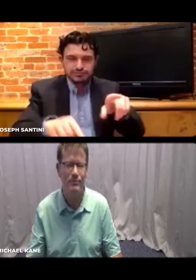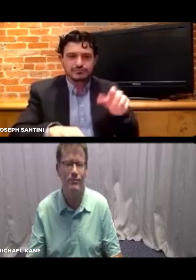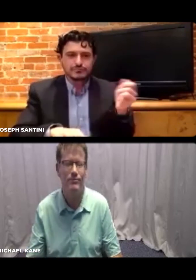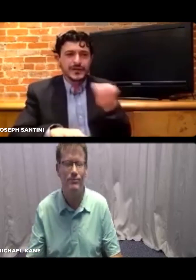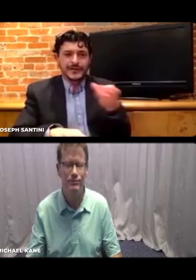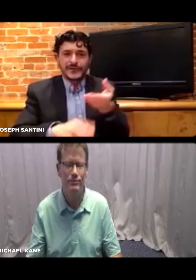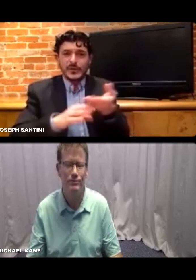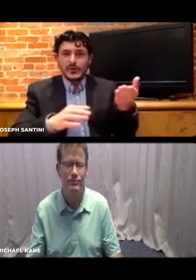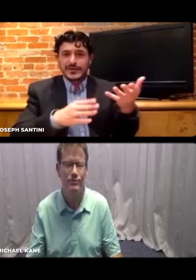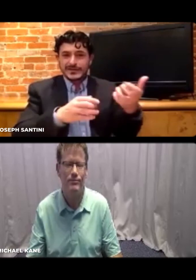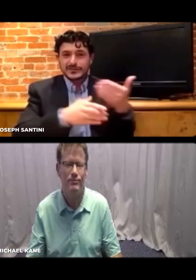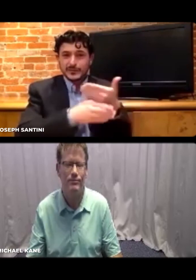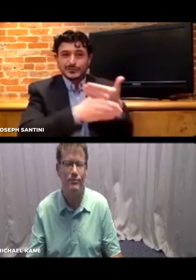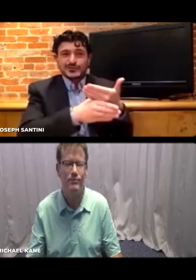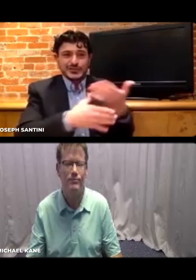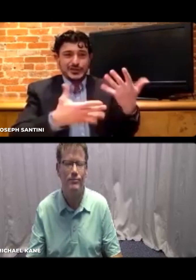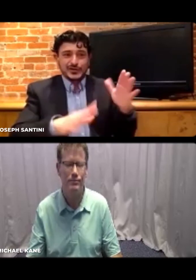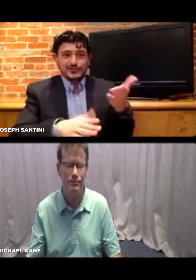resource page.